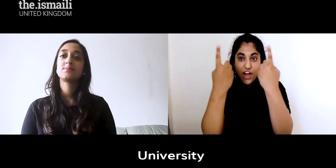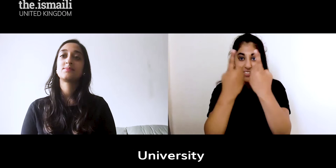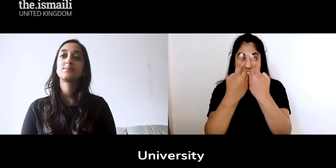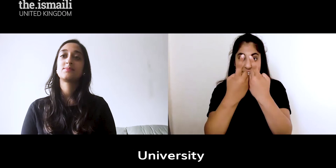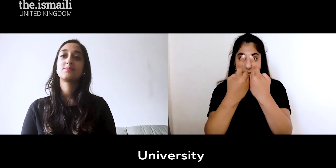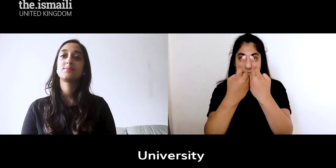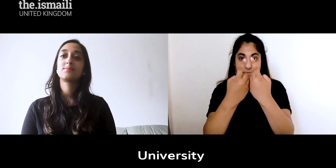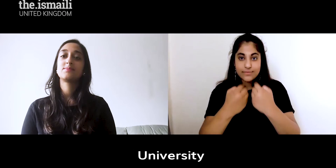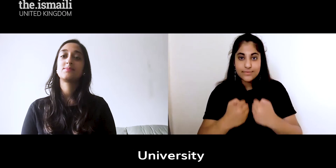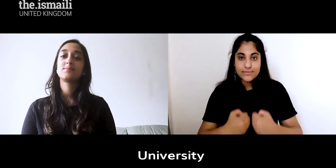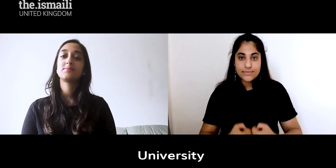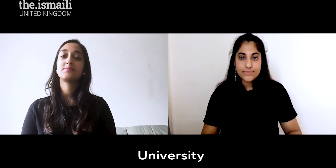University.